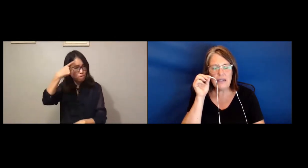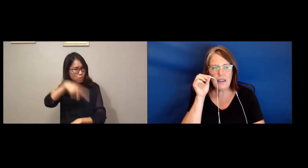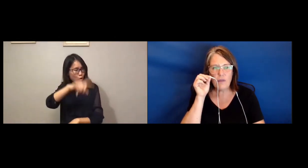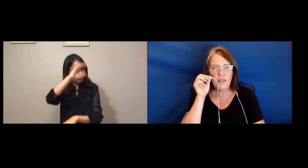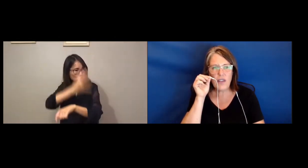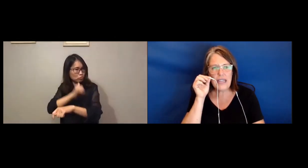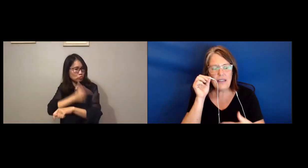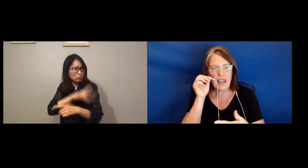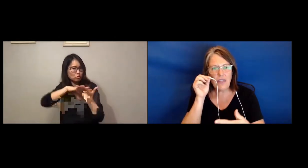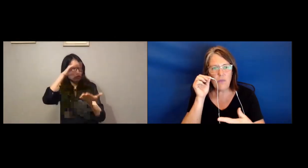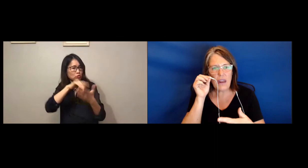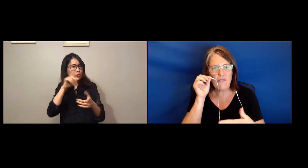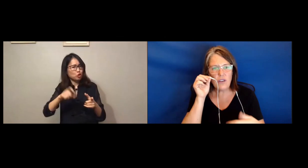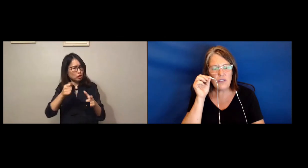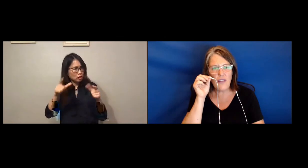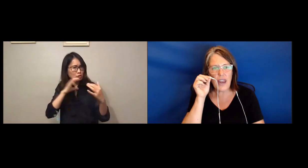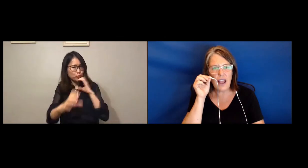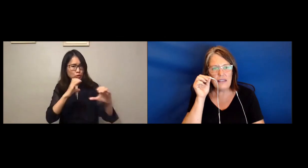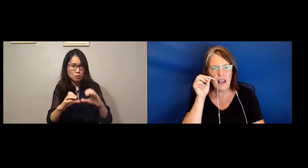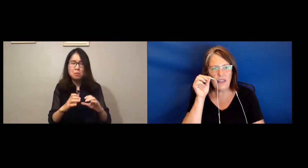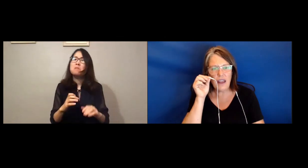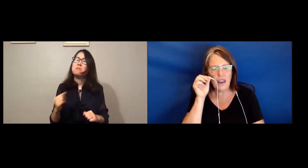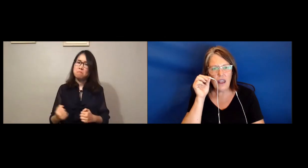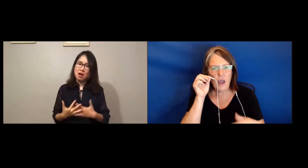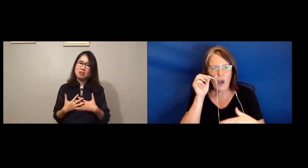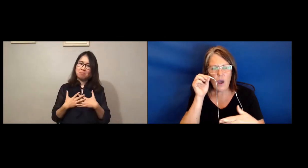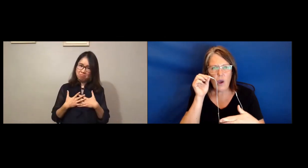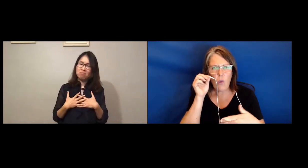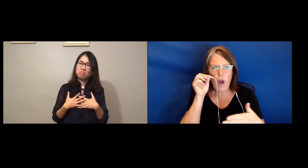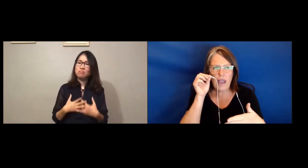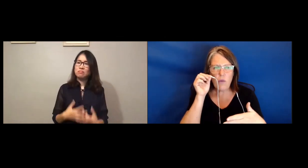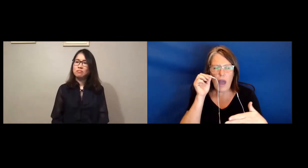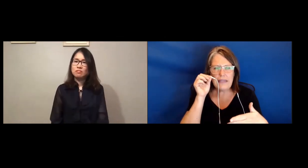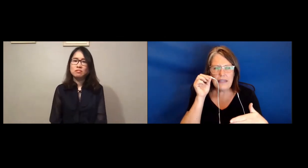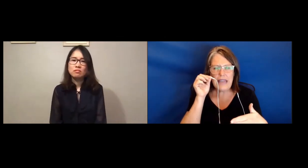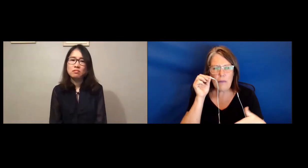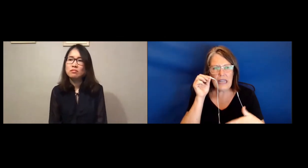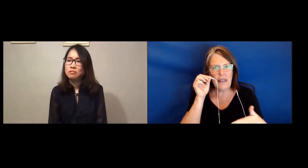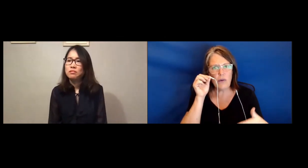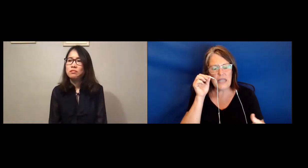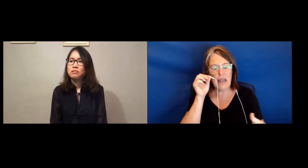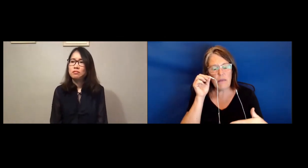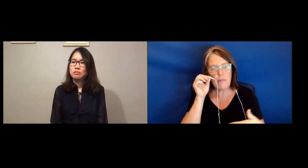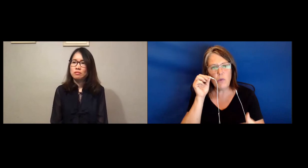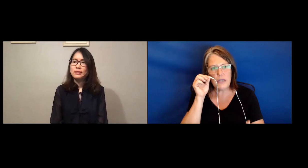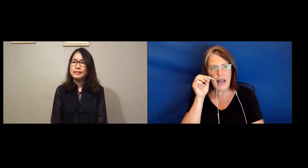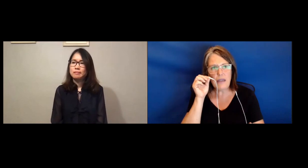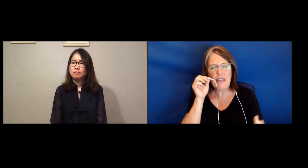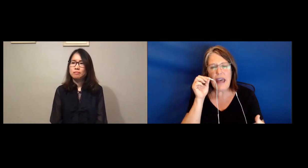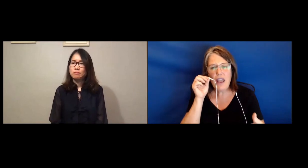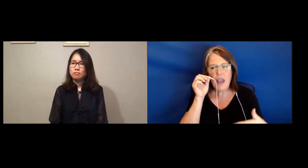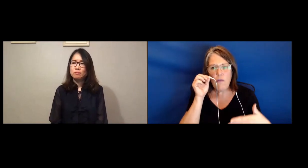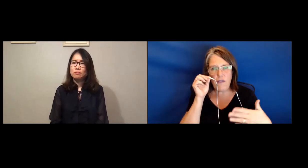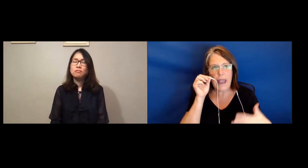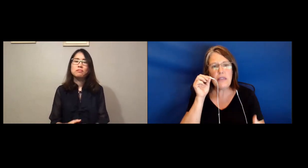communicate with their kids. And when I first saw that, I thought, why is this happening? And people were telling me